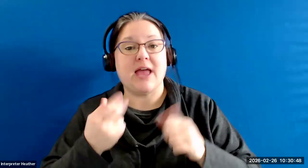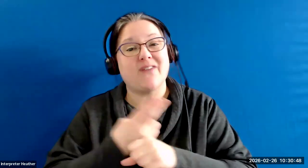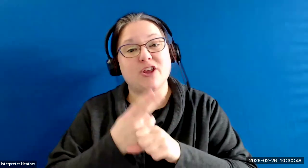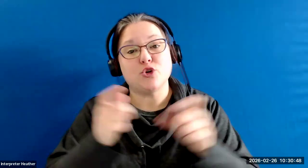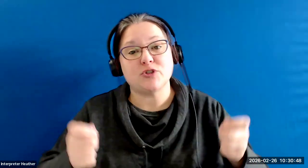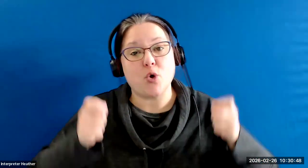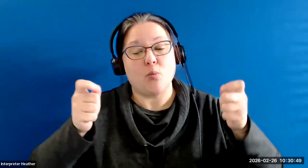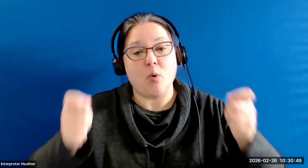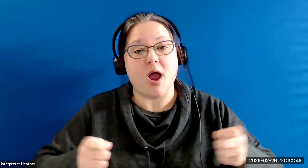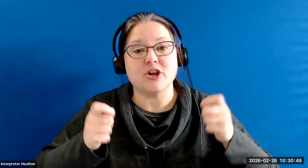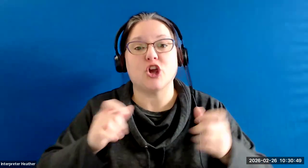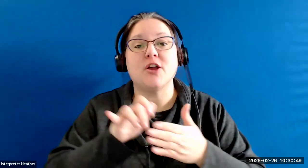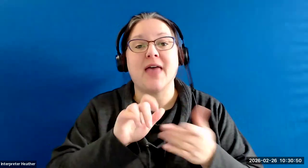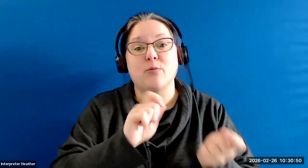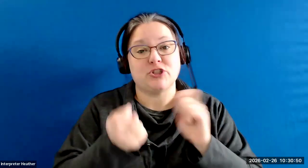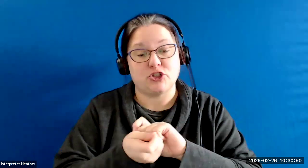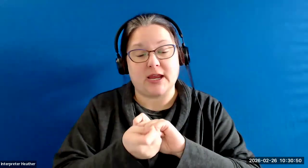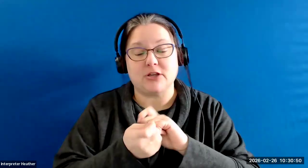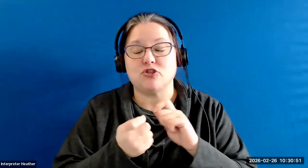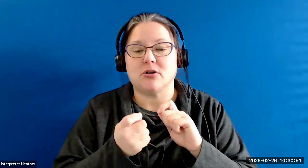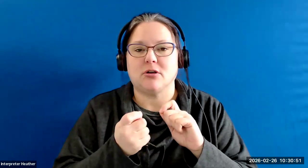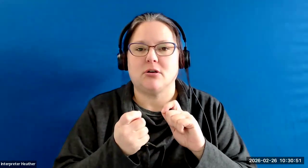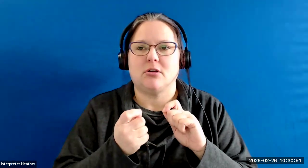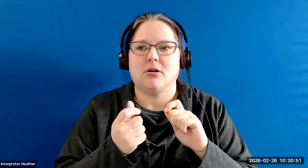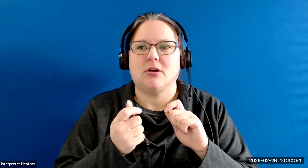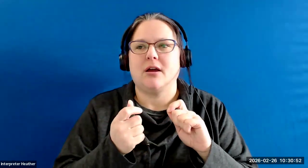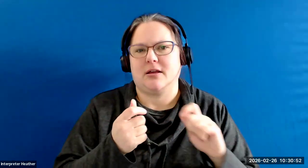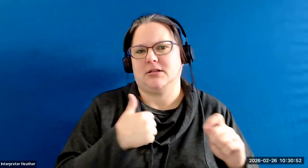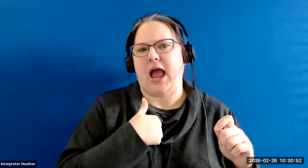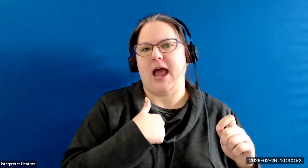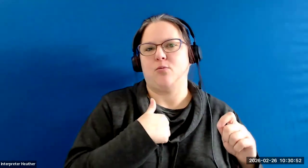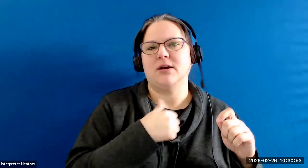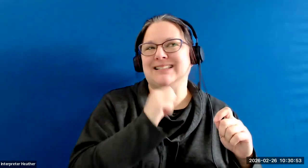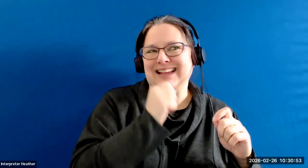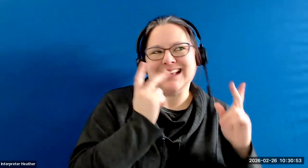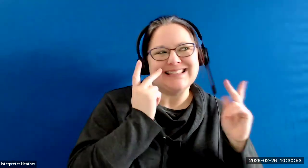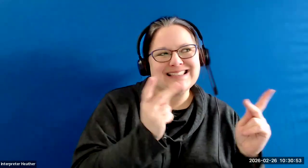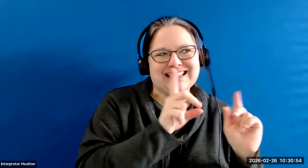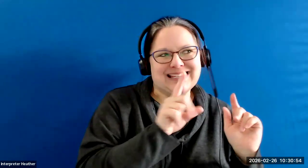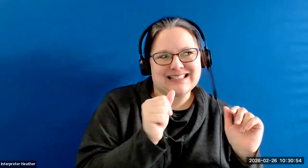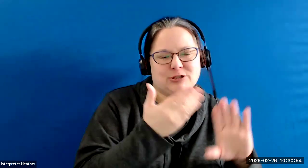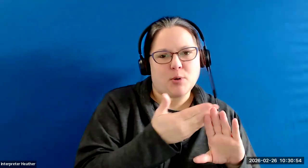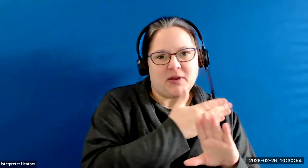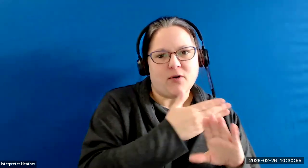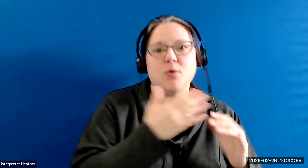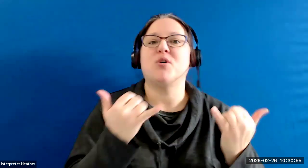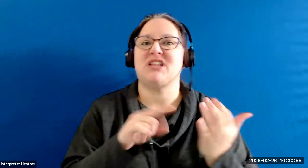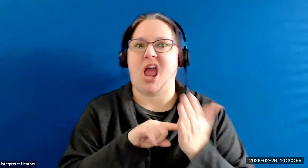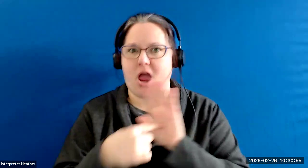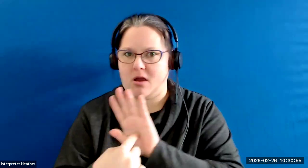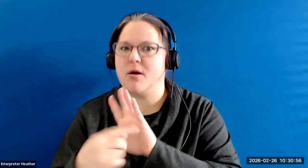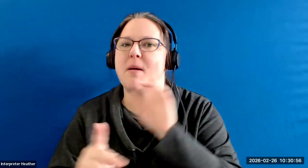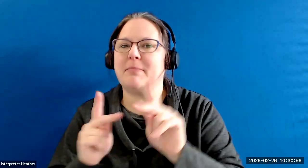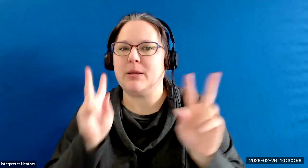So there's a transition from being invisible as a disabled person to being a